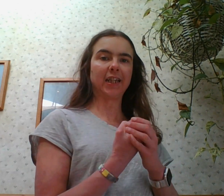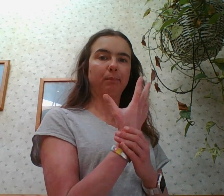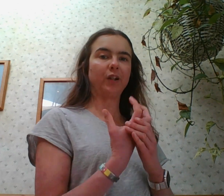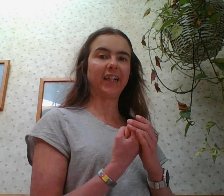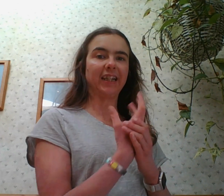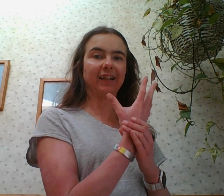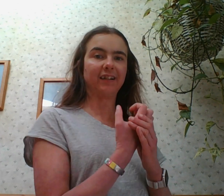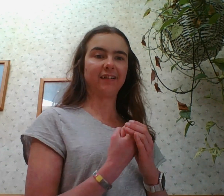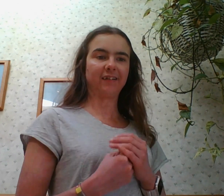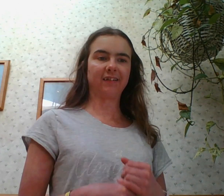spring.